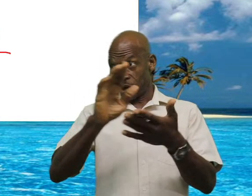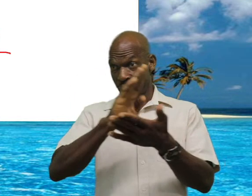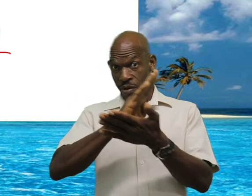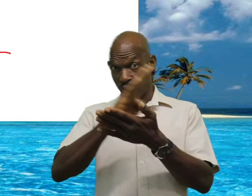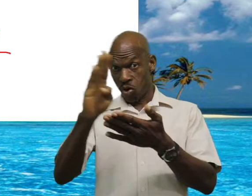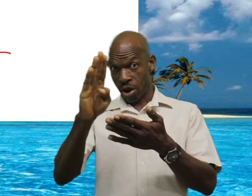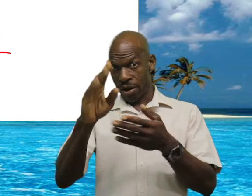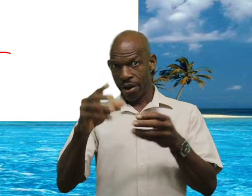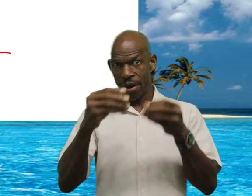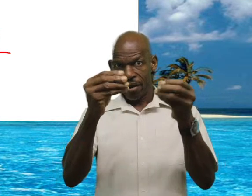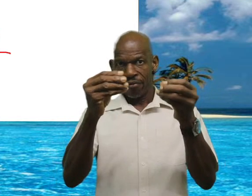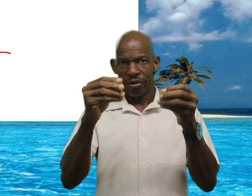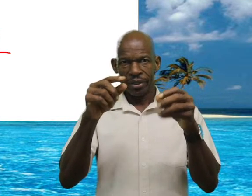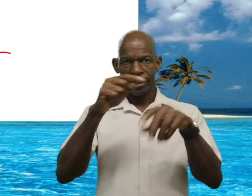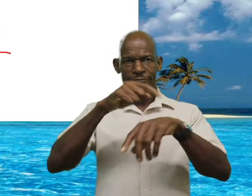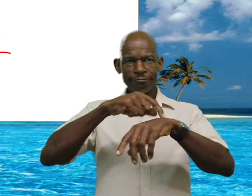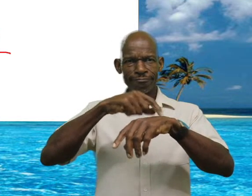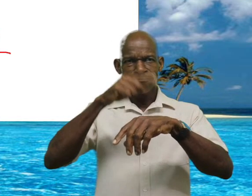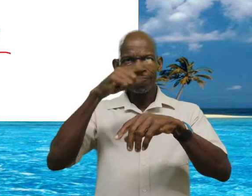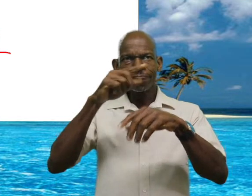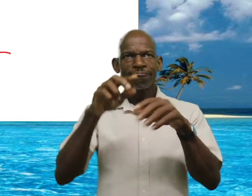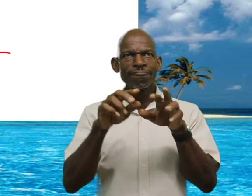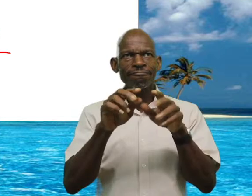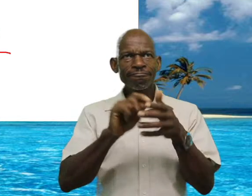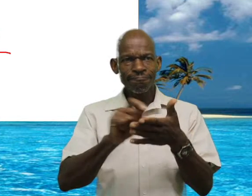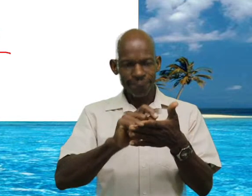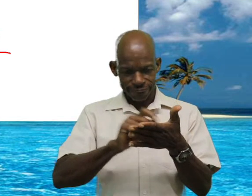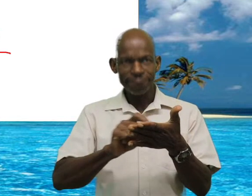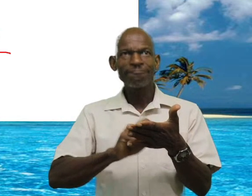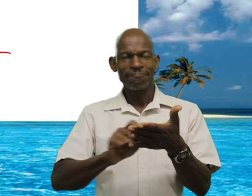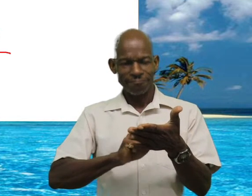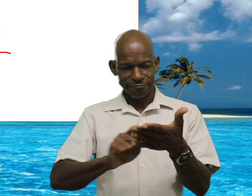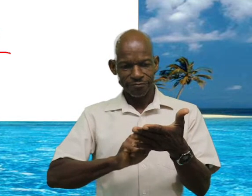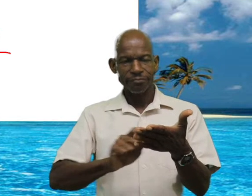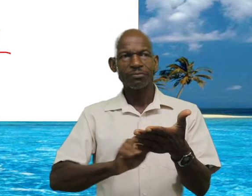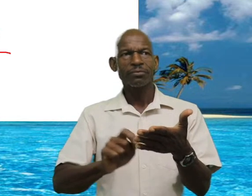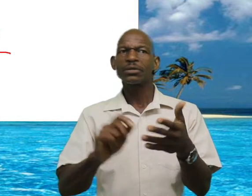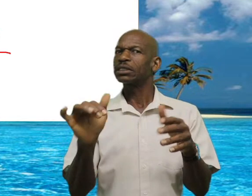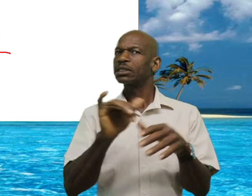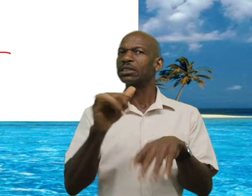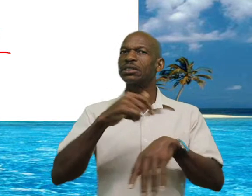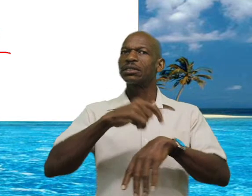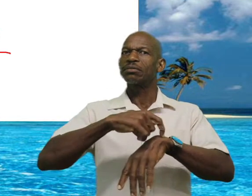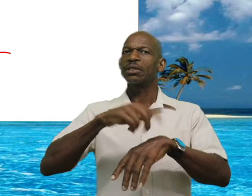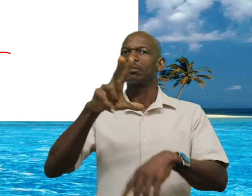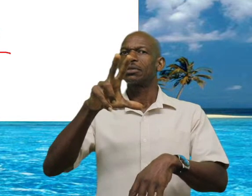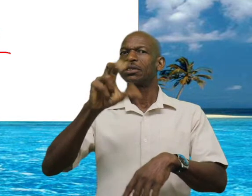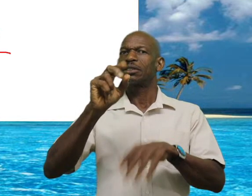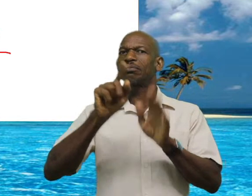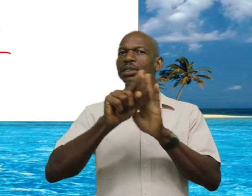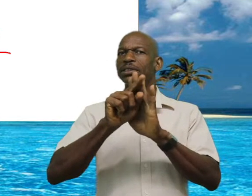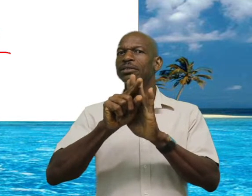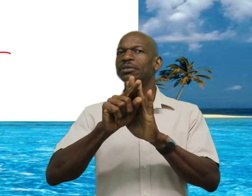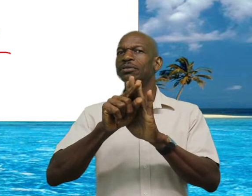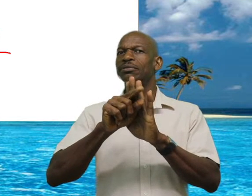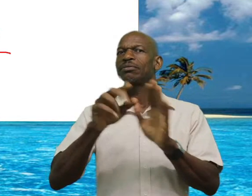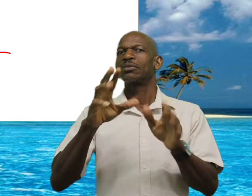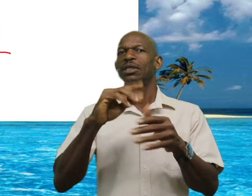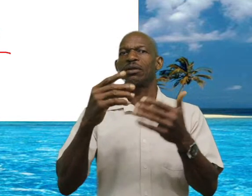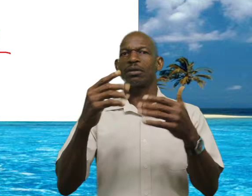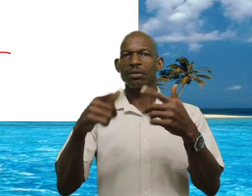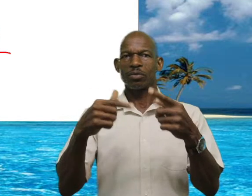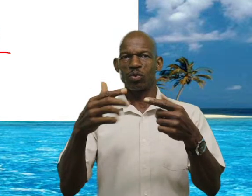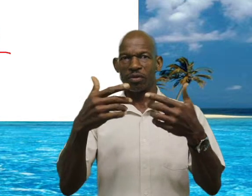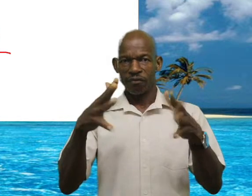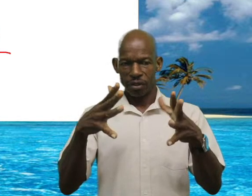it. The same amount of time where we have our class. After the assessment is completed, you are going to